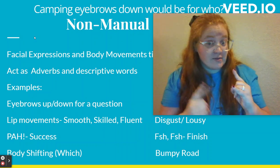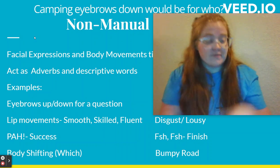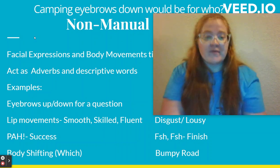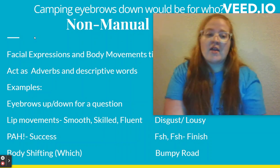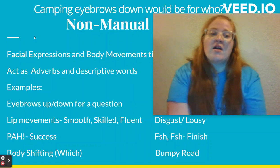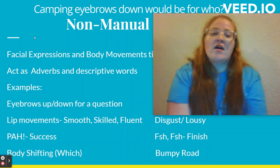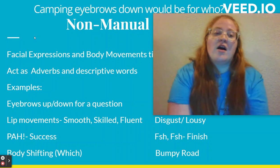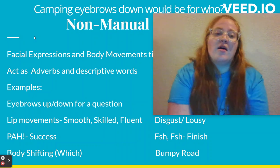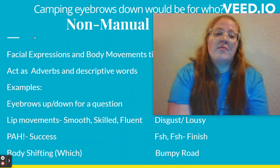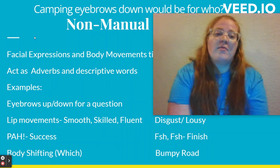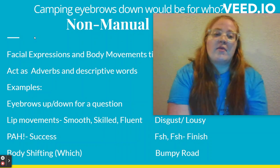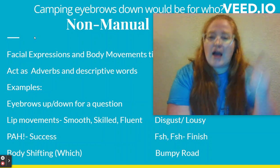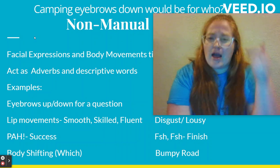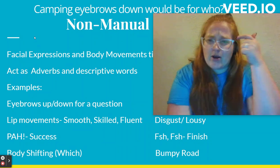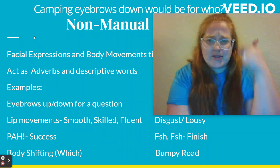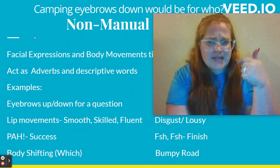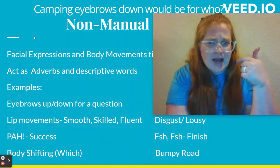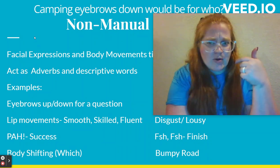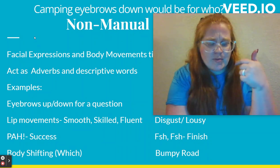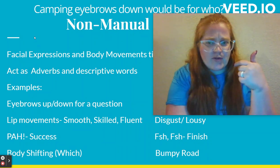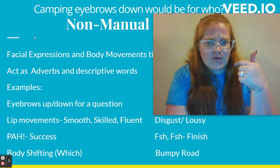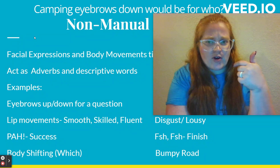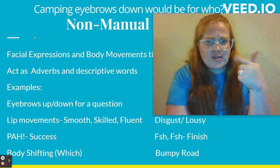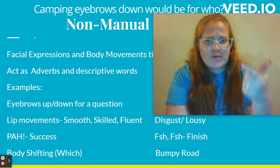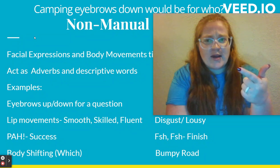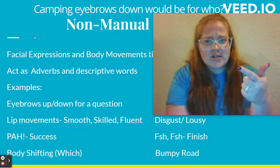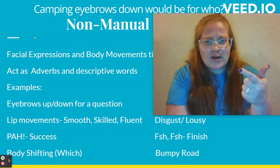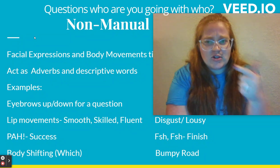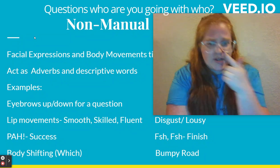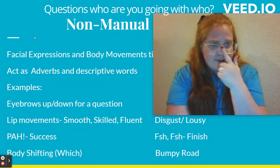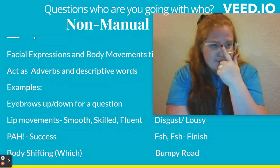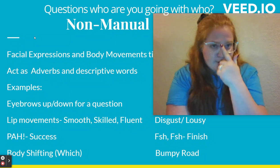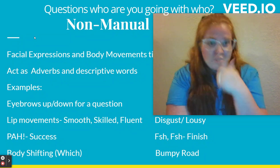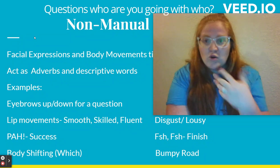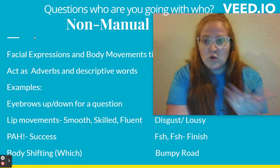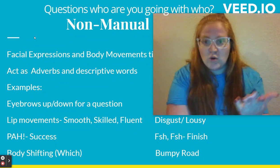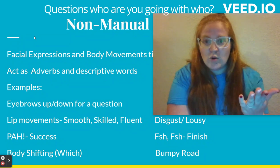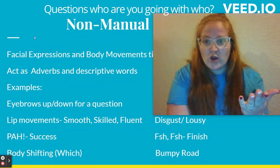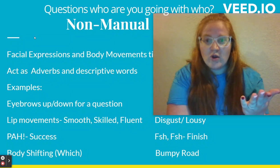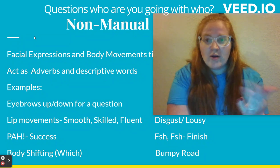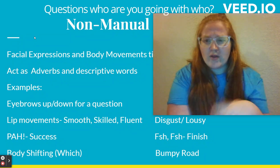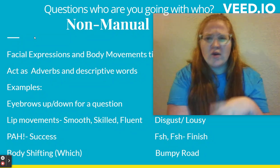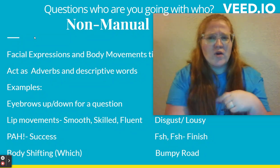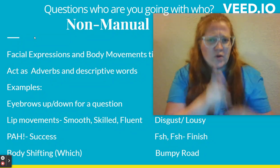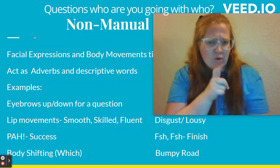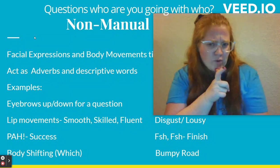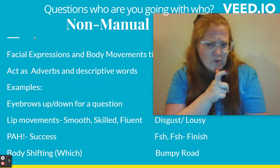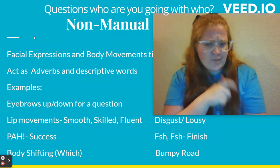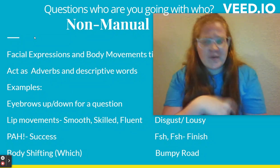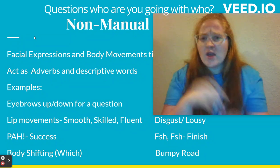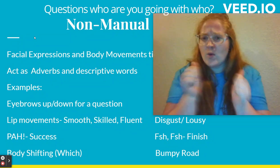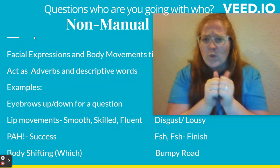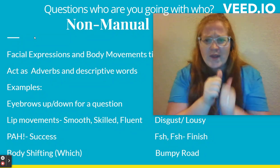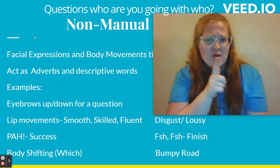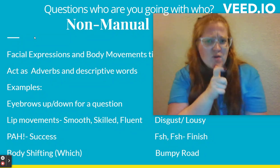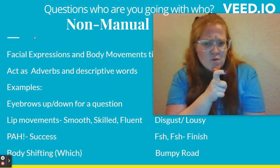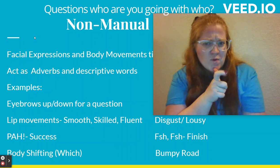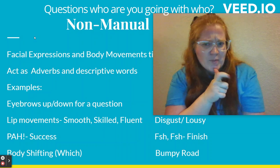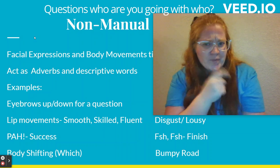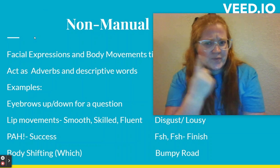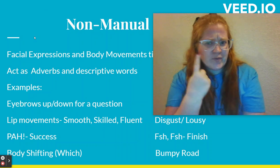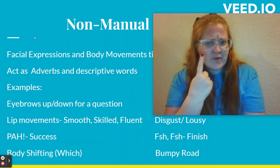Camping. Eyebrows down would be for WH questions. Who are you going with? Who?